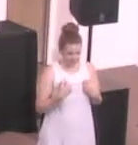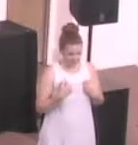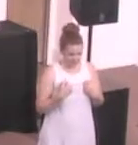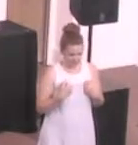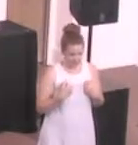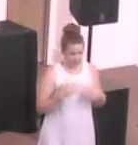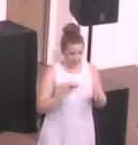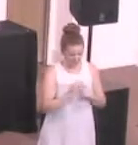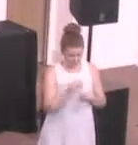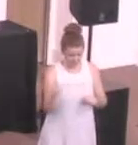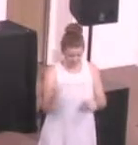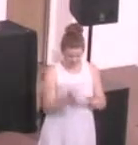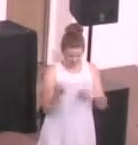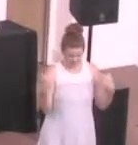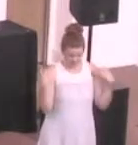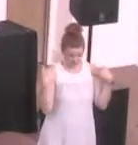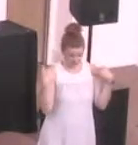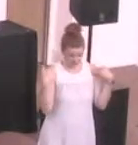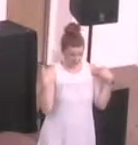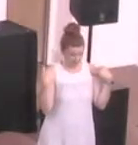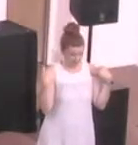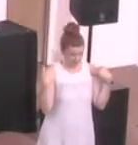year. I went for a month.